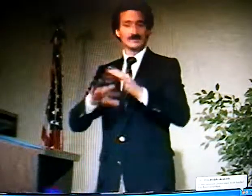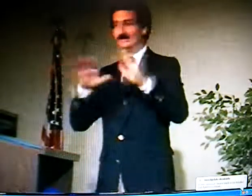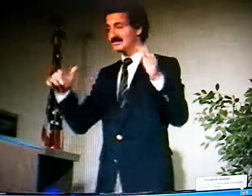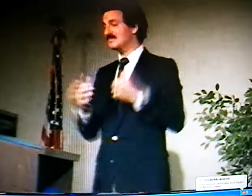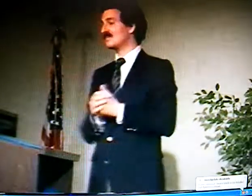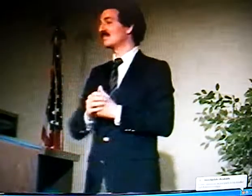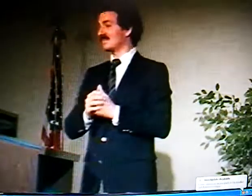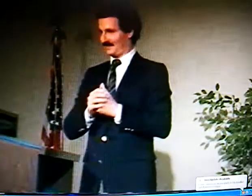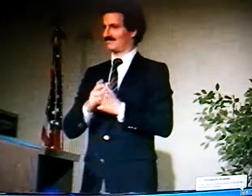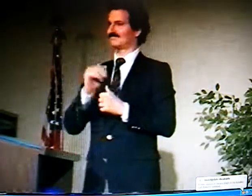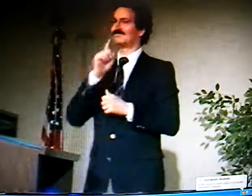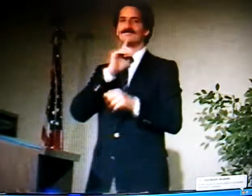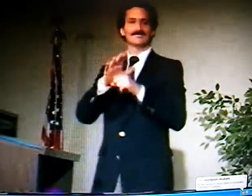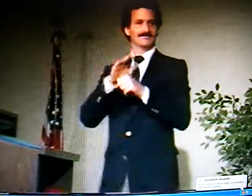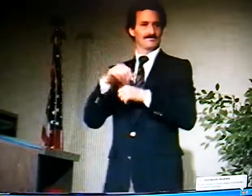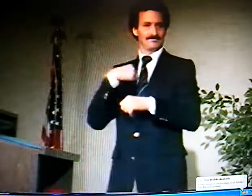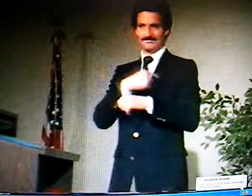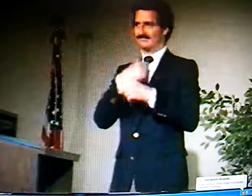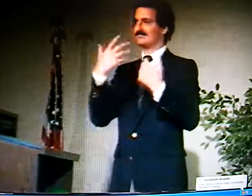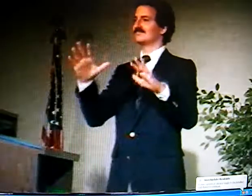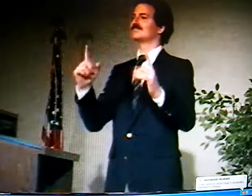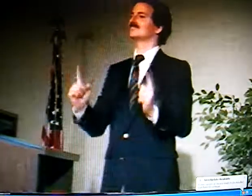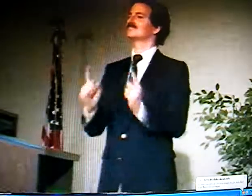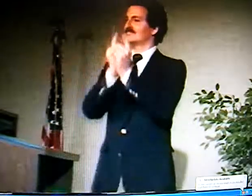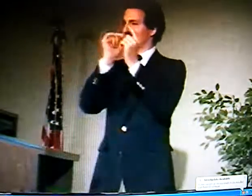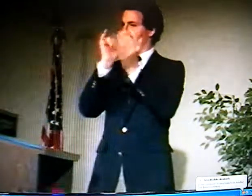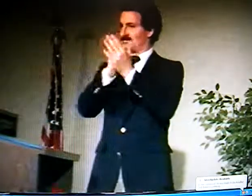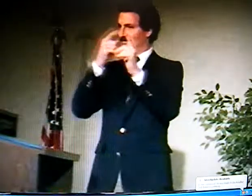The students would come here and I would help